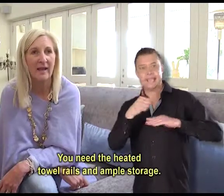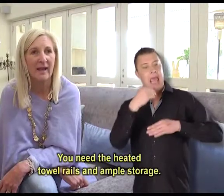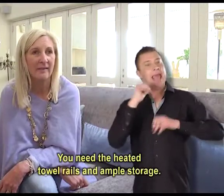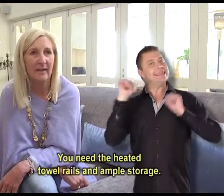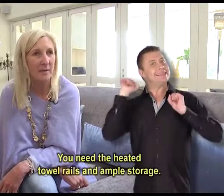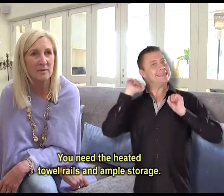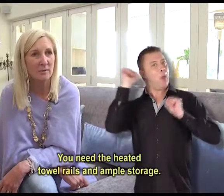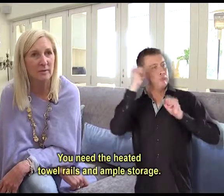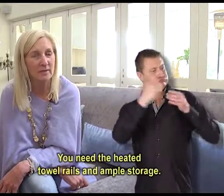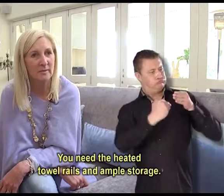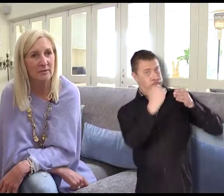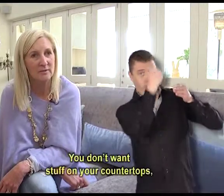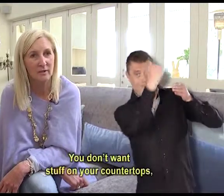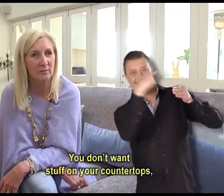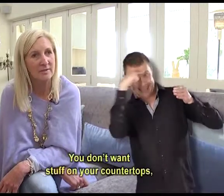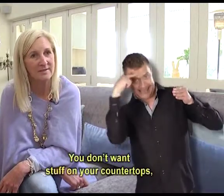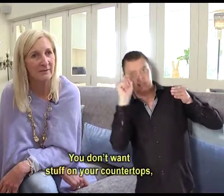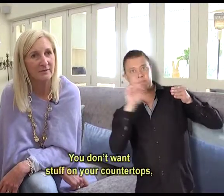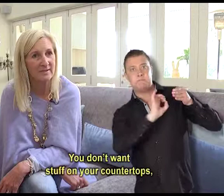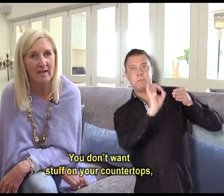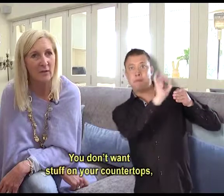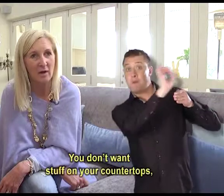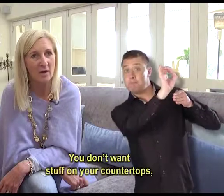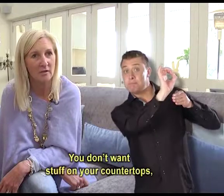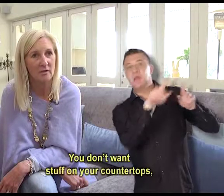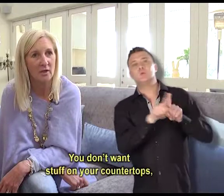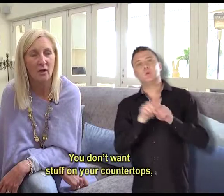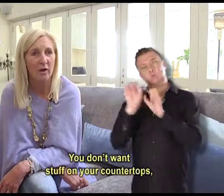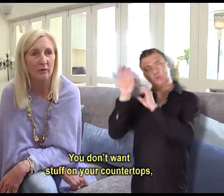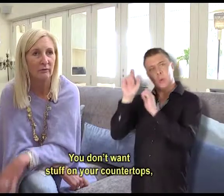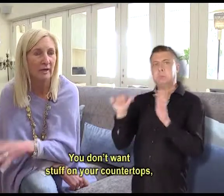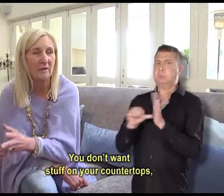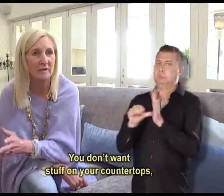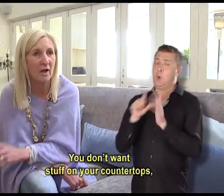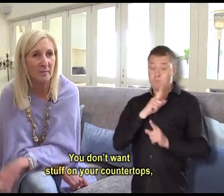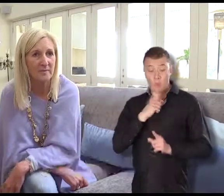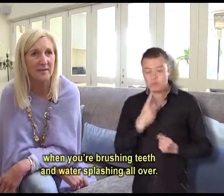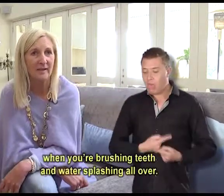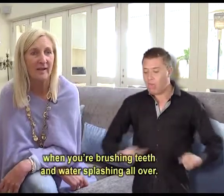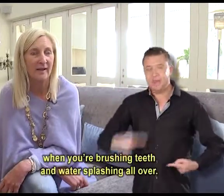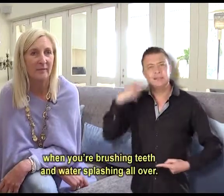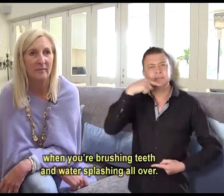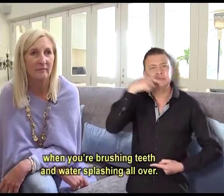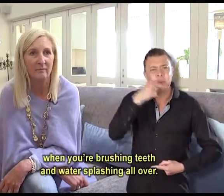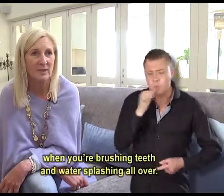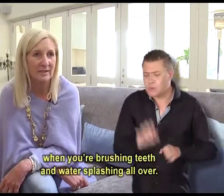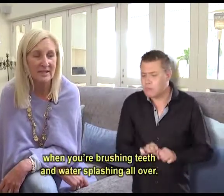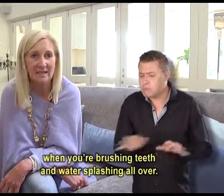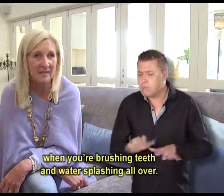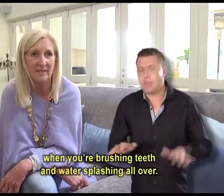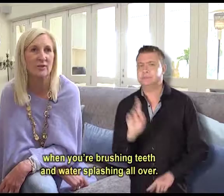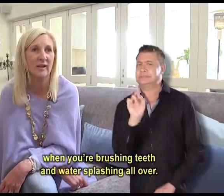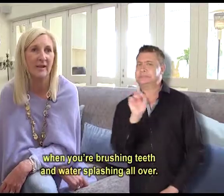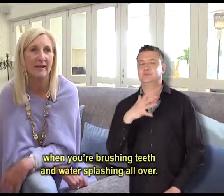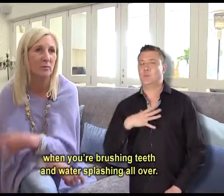rails. And then ample storage, because you don't want stuff standing around on your countertops, brushing